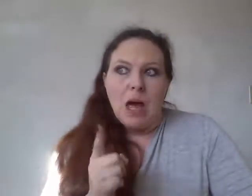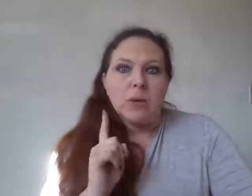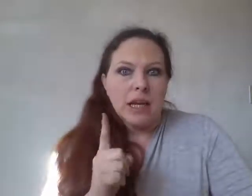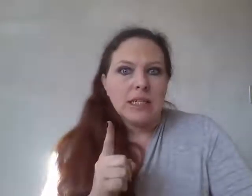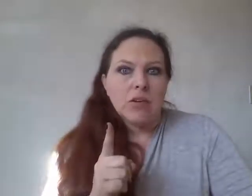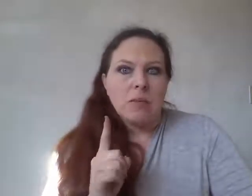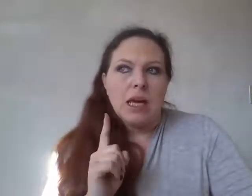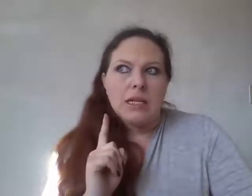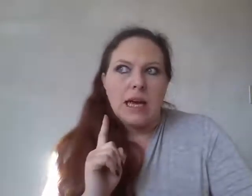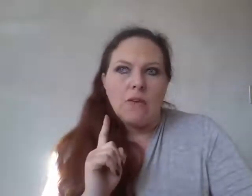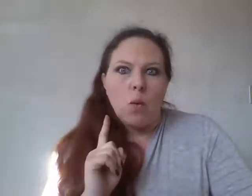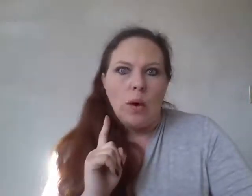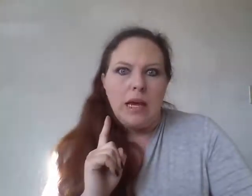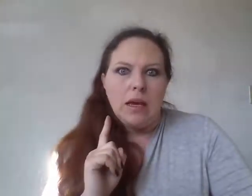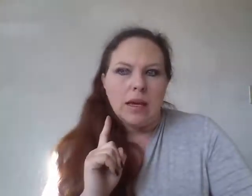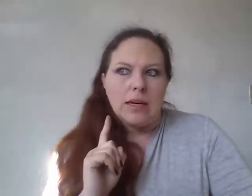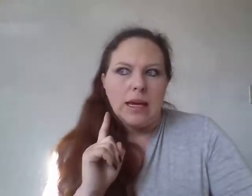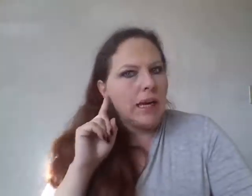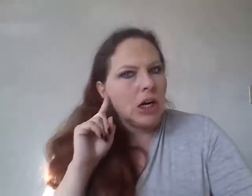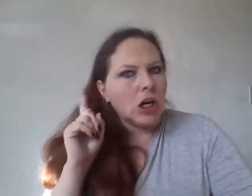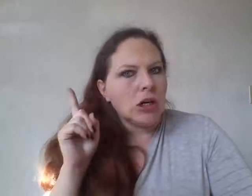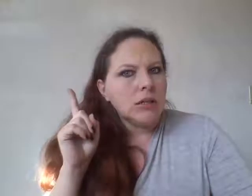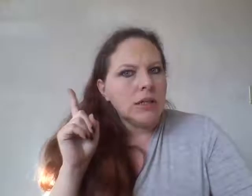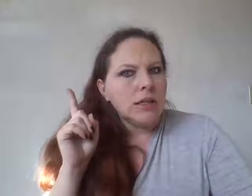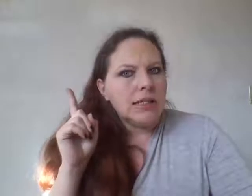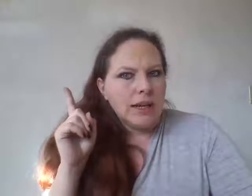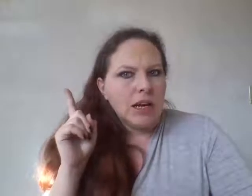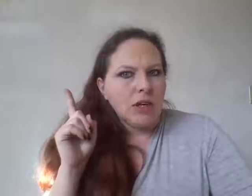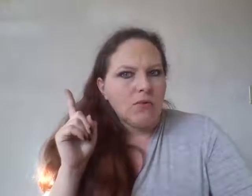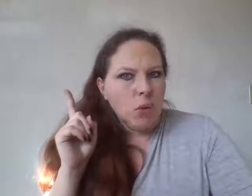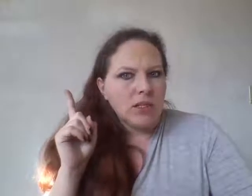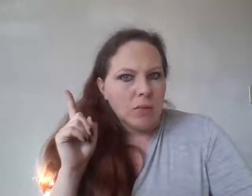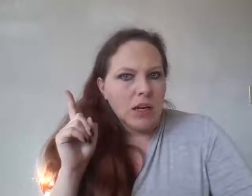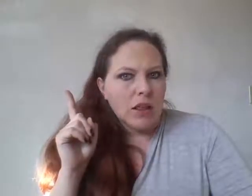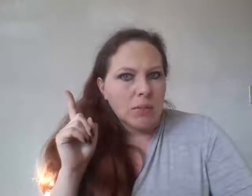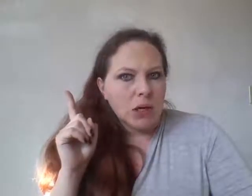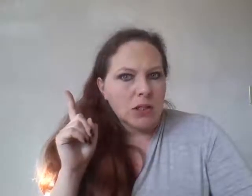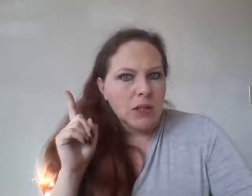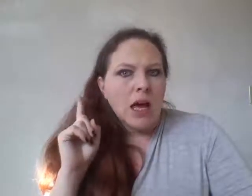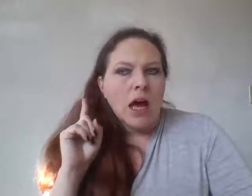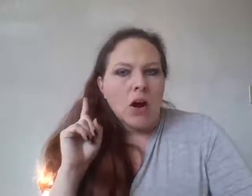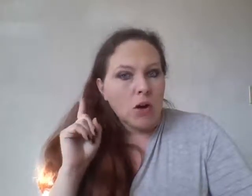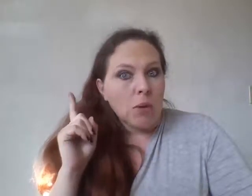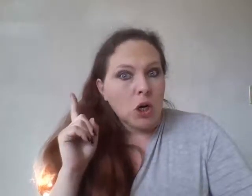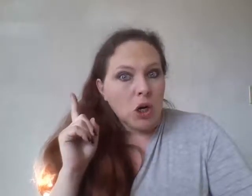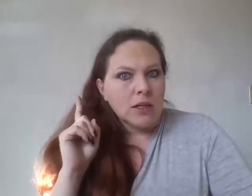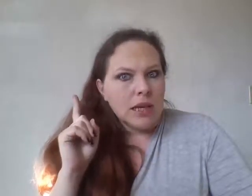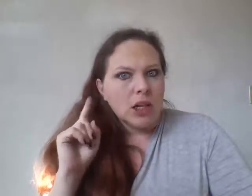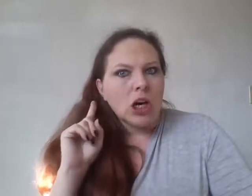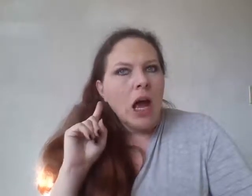would like to hear them because if we can hear Stephen Avery's voice from the night of the murders, or murder, singular,